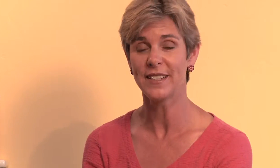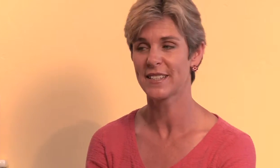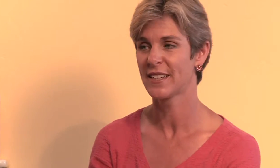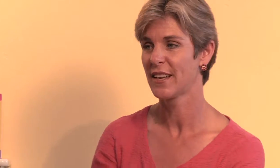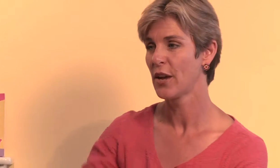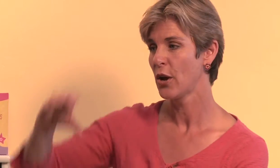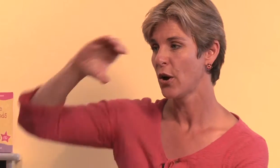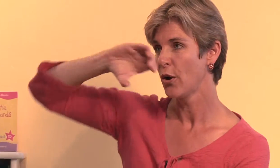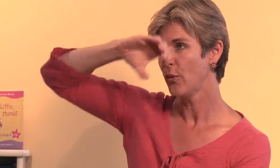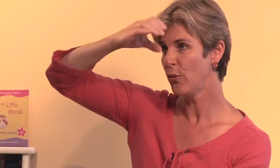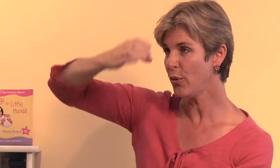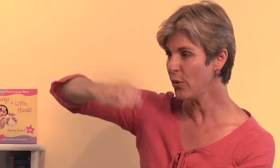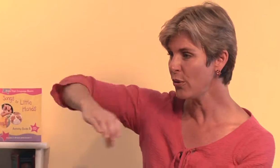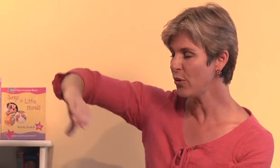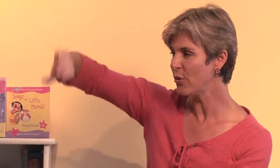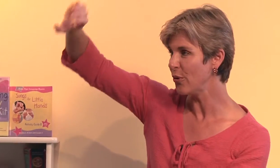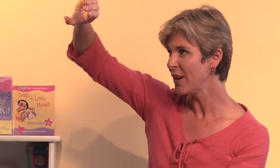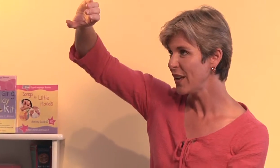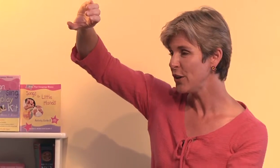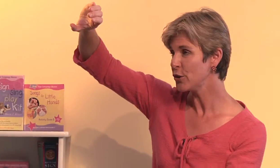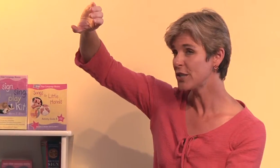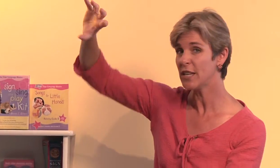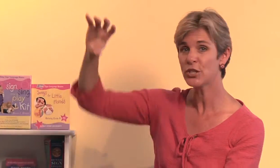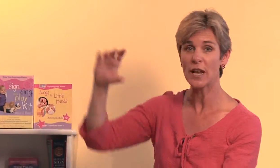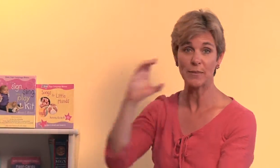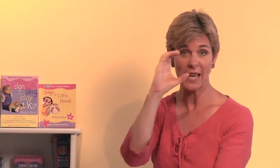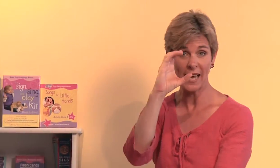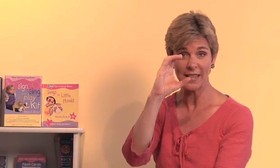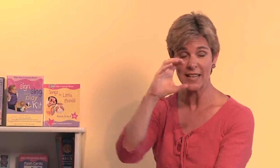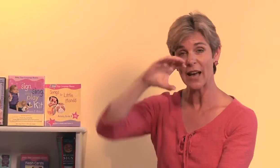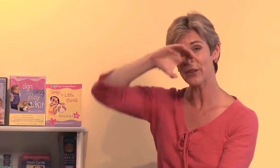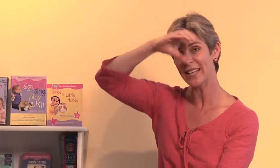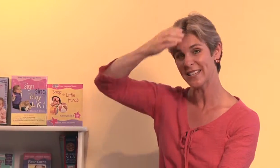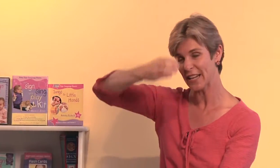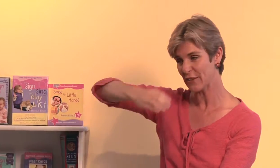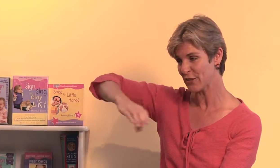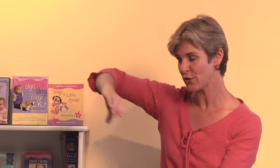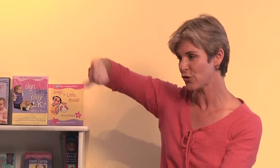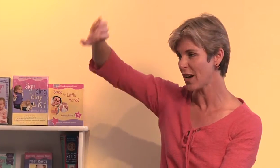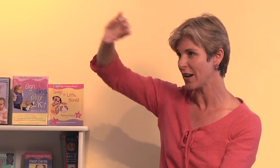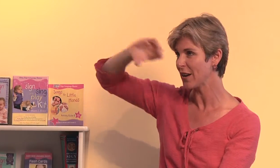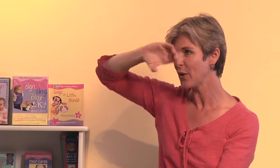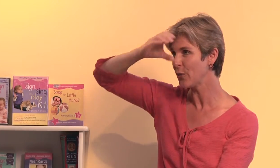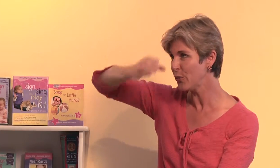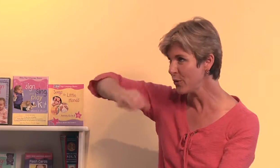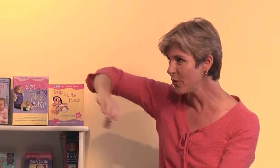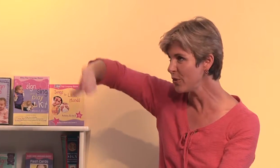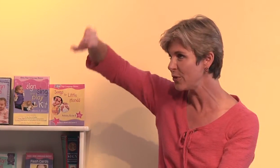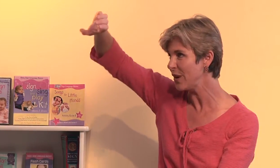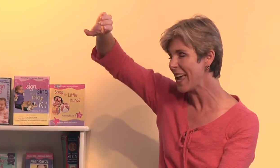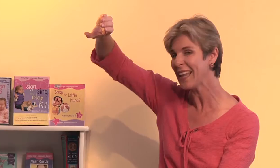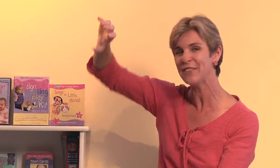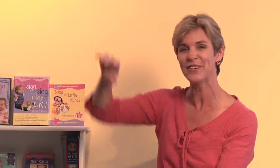Elephant. Woo! Your C-shaped hand outlines an elephant's trunk. Woo!